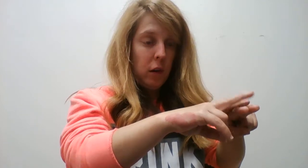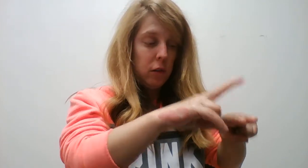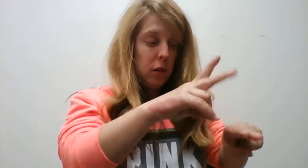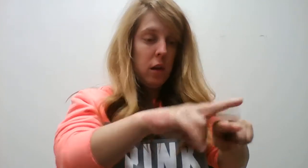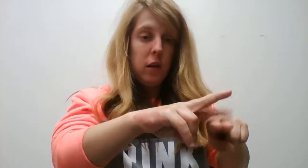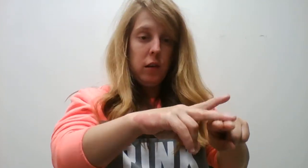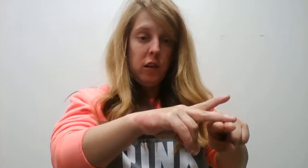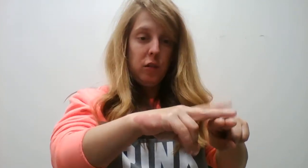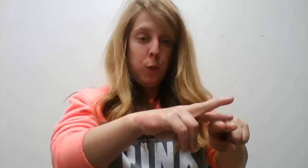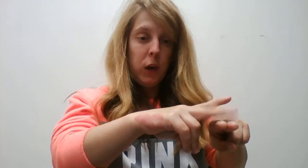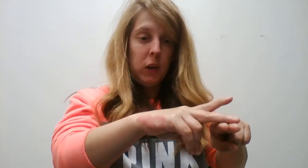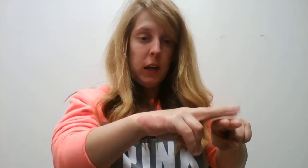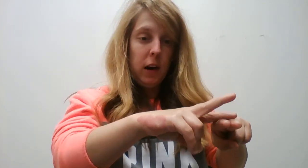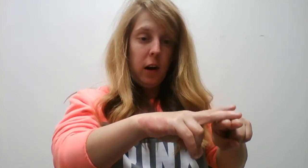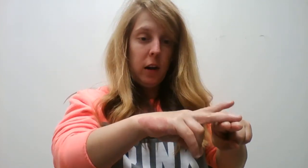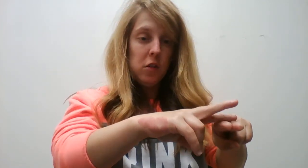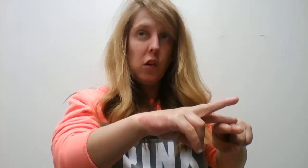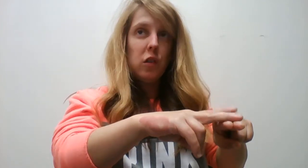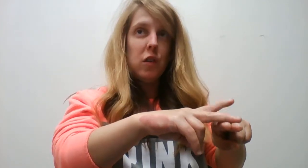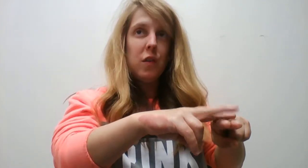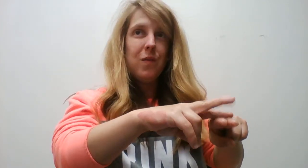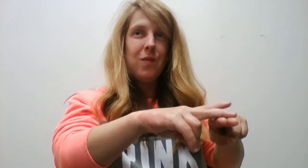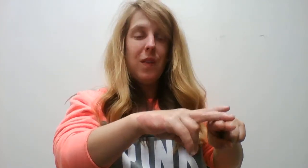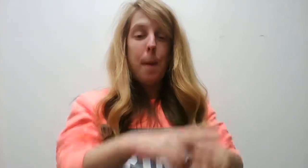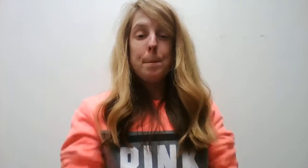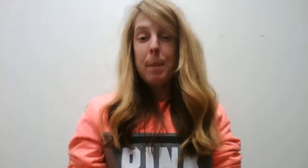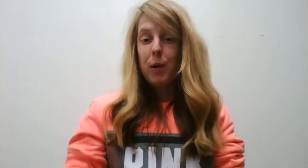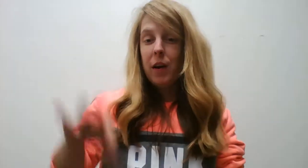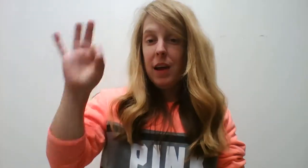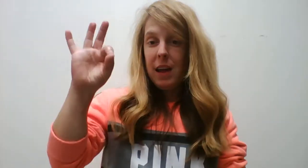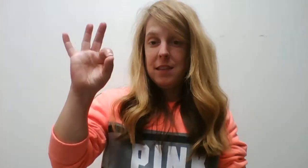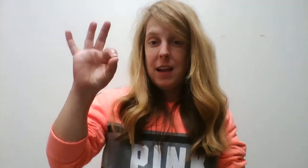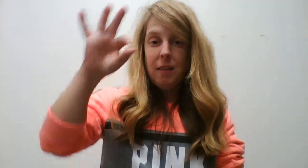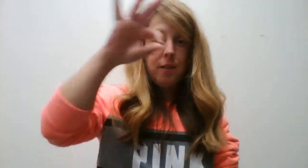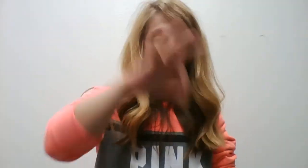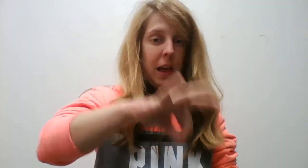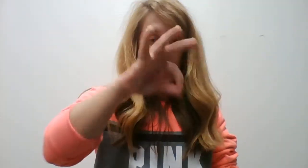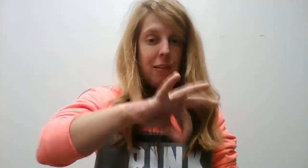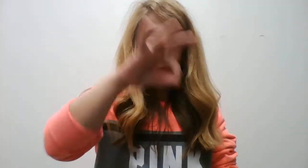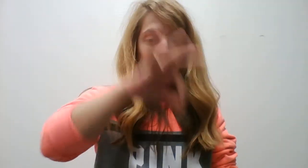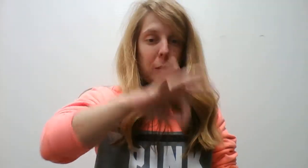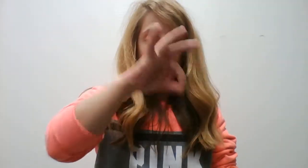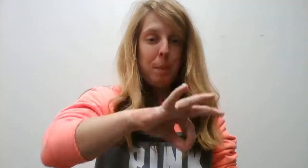Salt. You're just sprinkling it on. Salt. Pepper is an F. You sprinkle pepper.